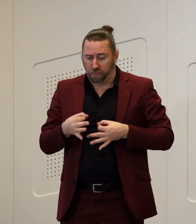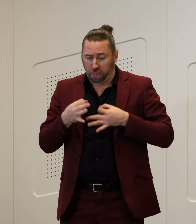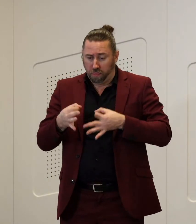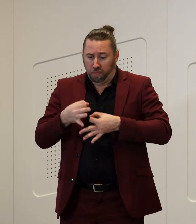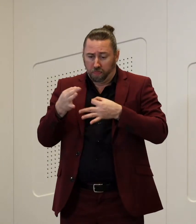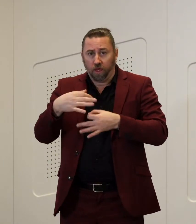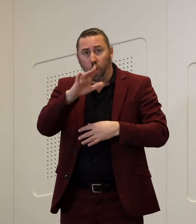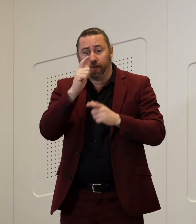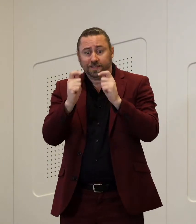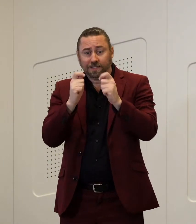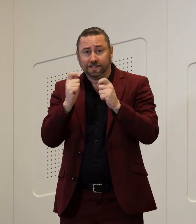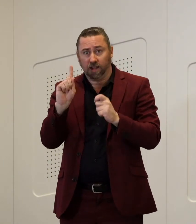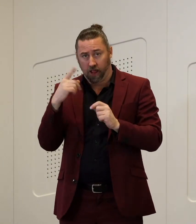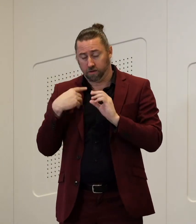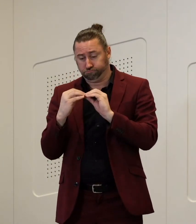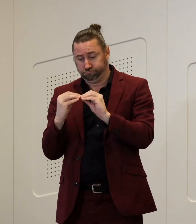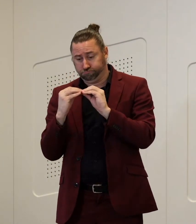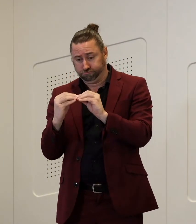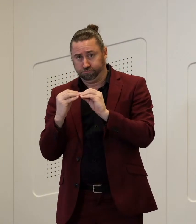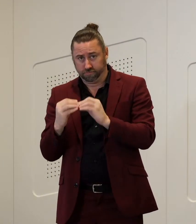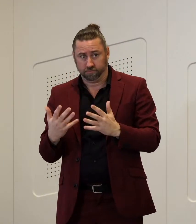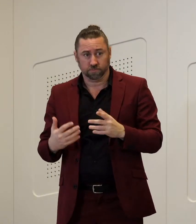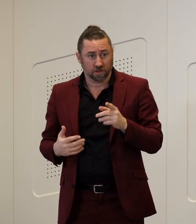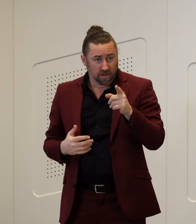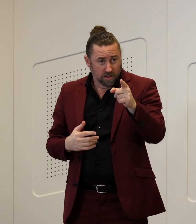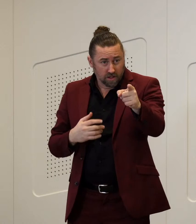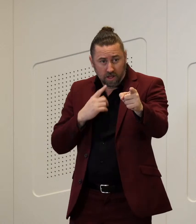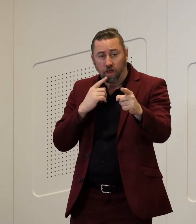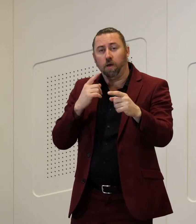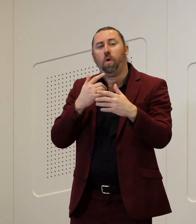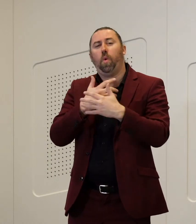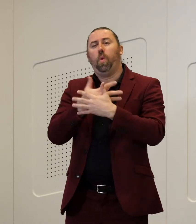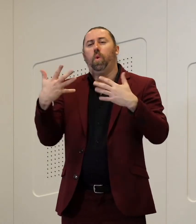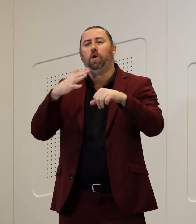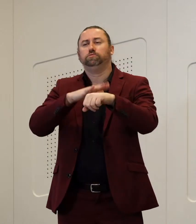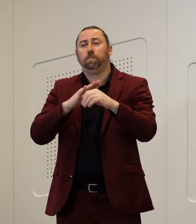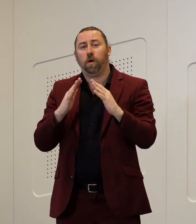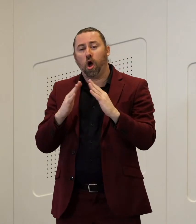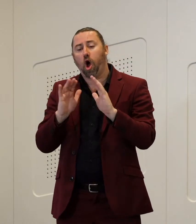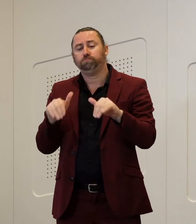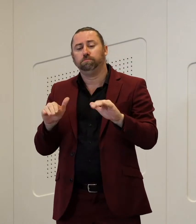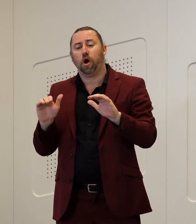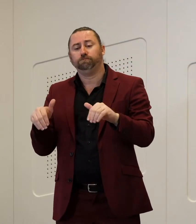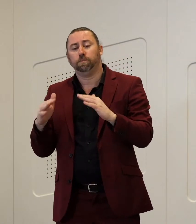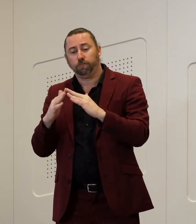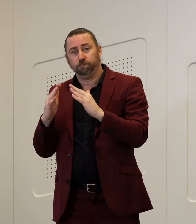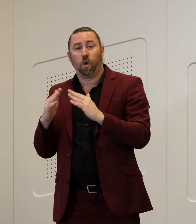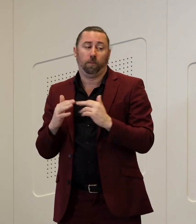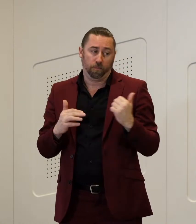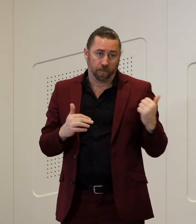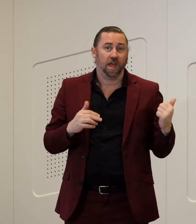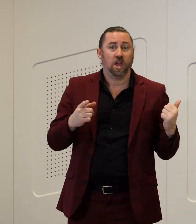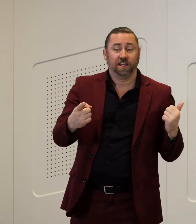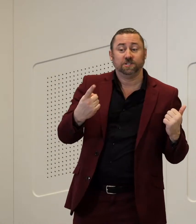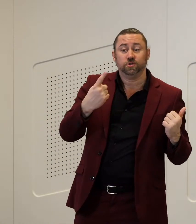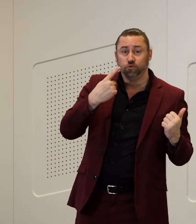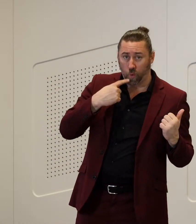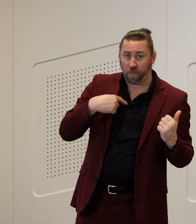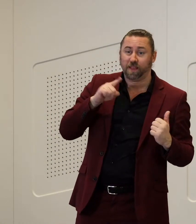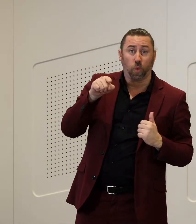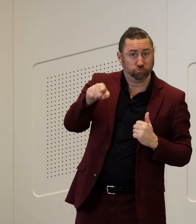That's being discussed with her now. You said that she had stayed home pretty much for that entire 8 That is what she told our staff.